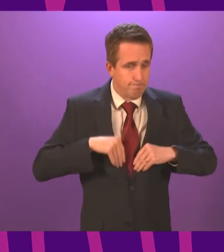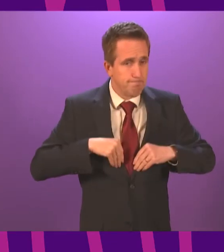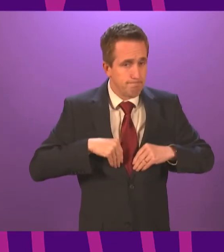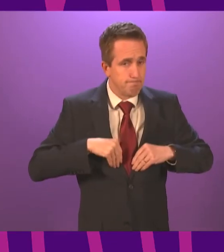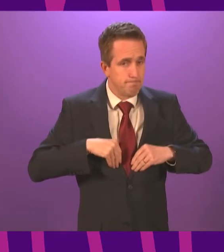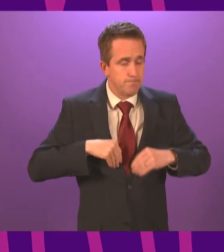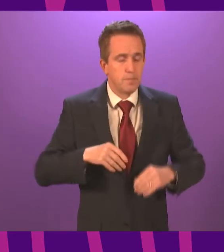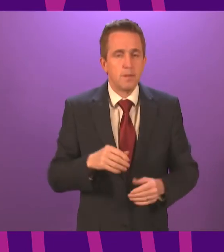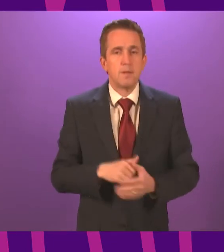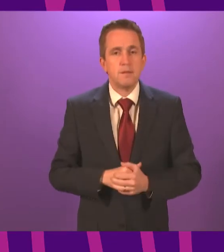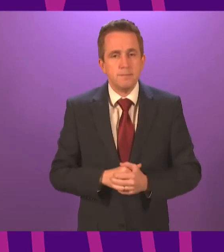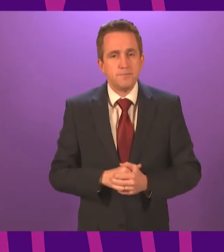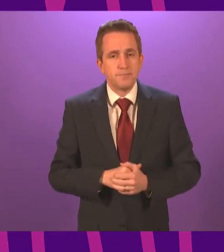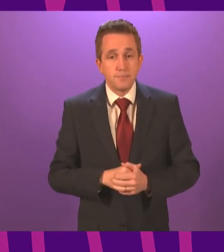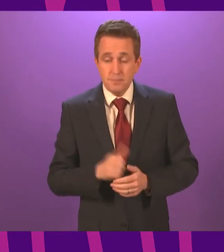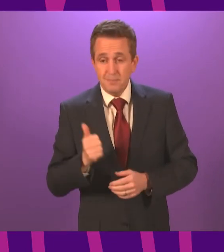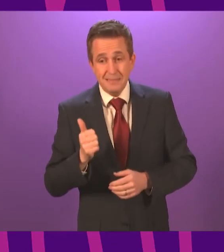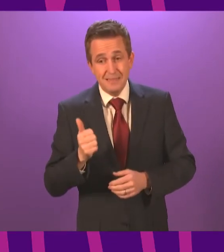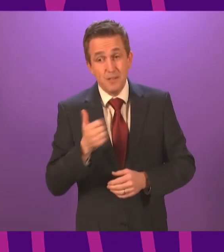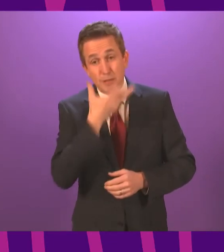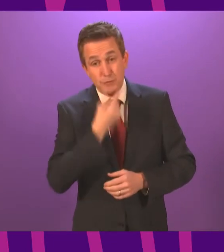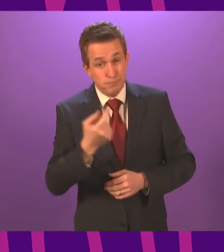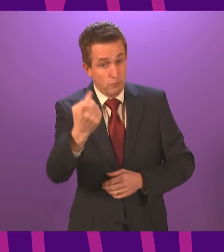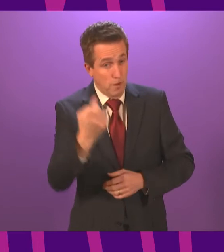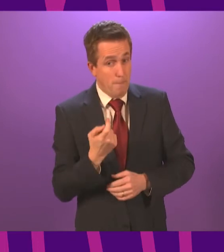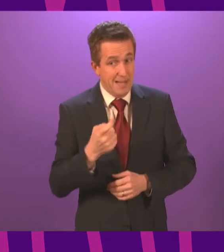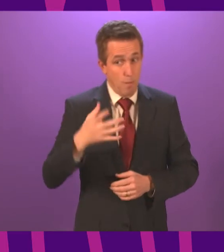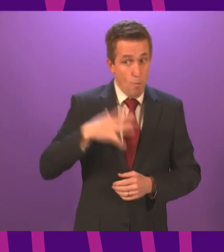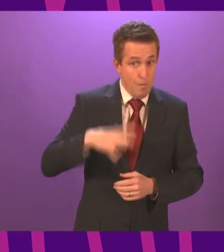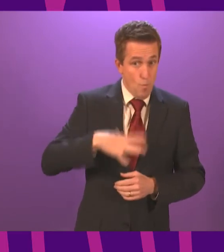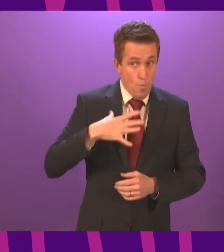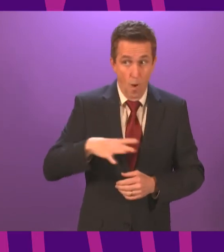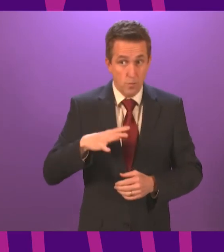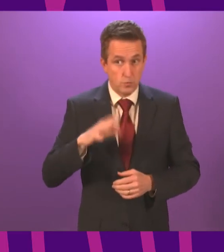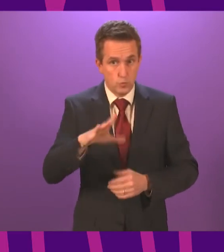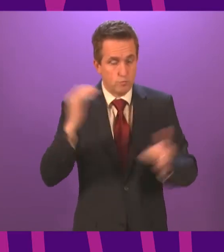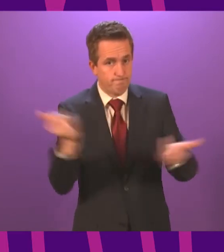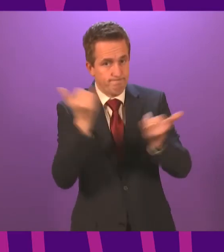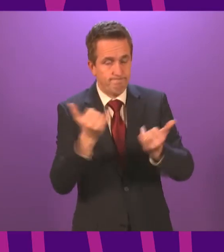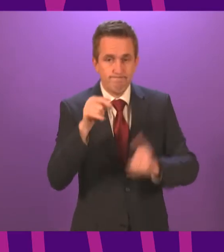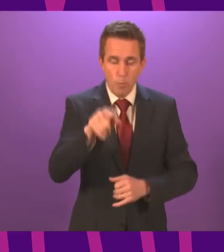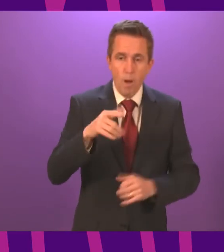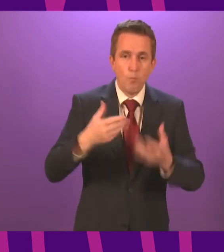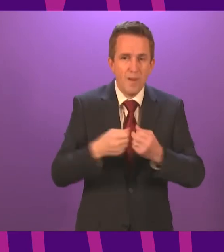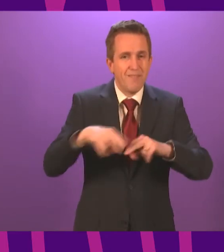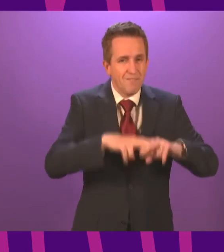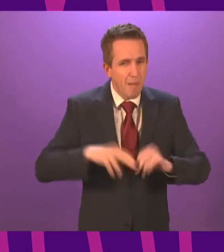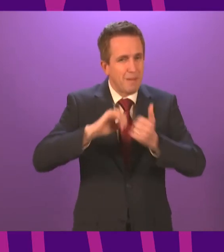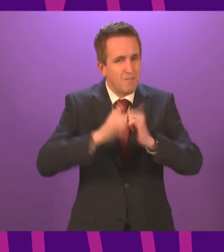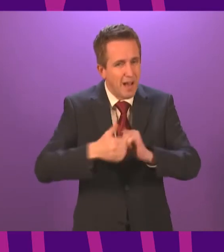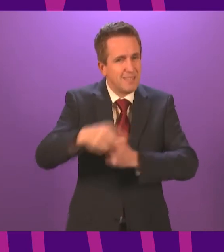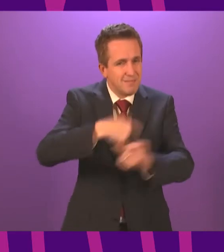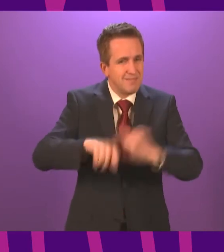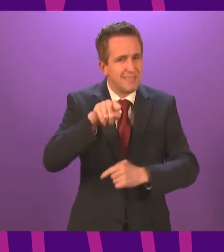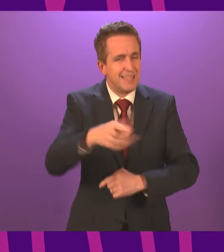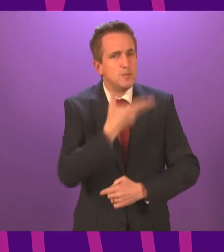see faster progress is the upcoming festive season. And I'm sure, like me, people across Scotland want to spend time with friends and loved ones, and we want to do